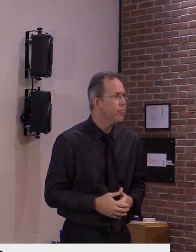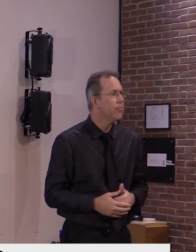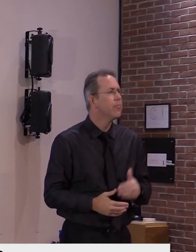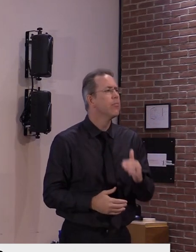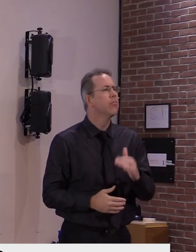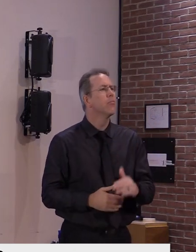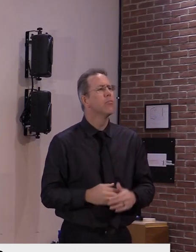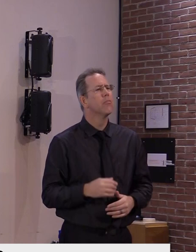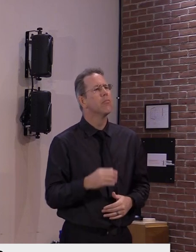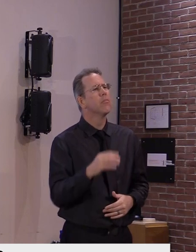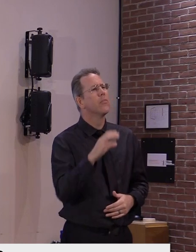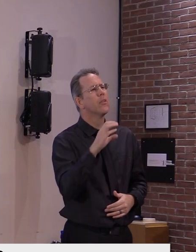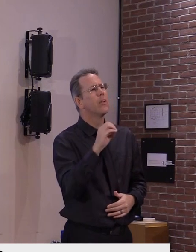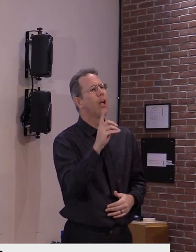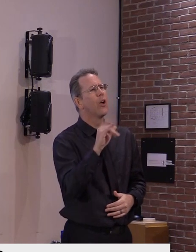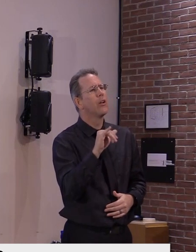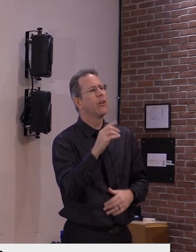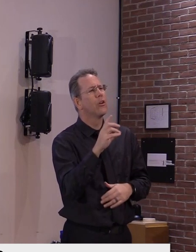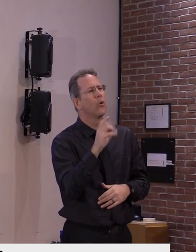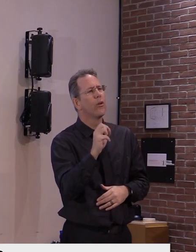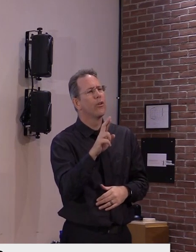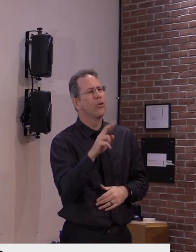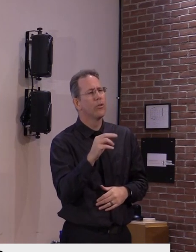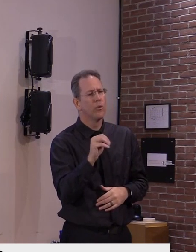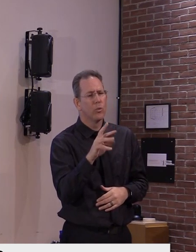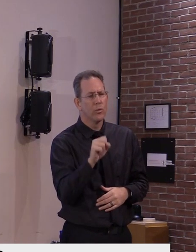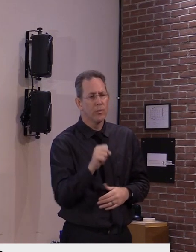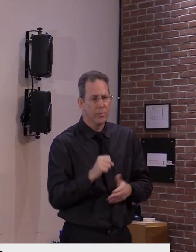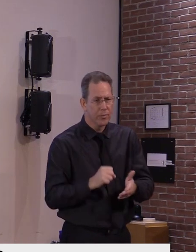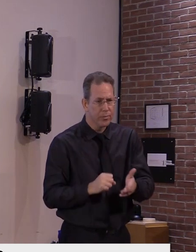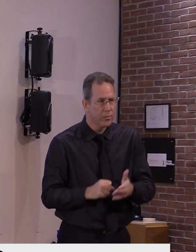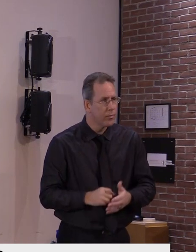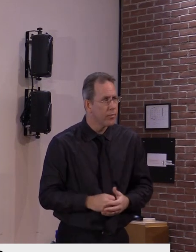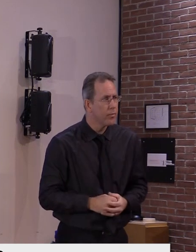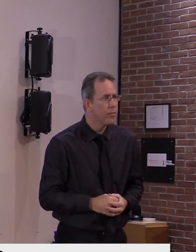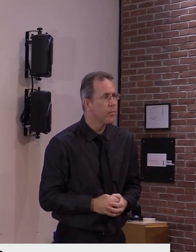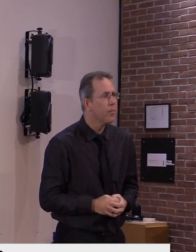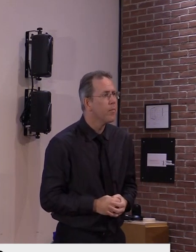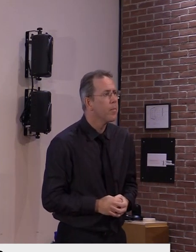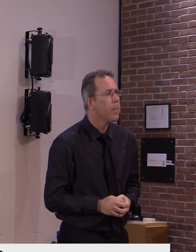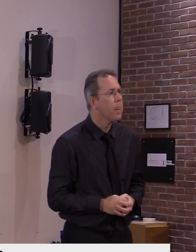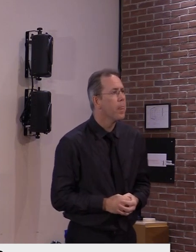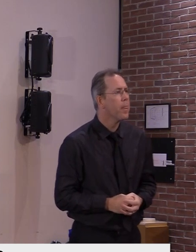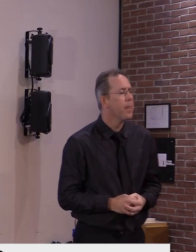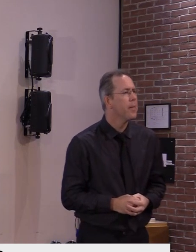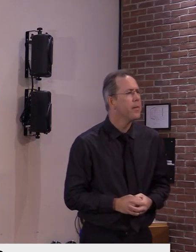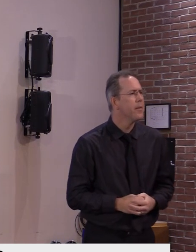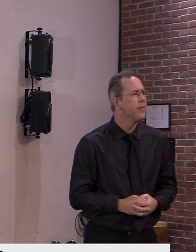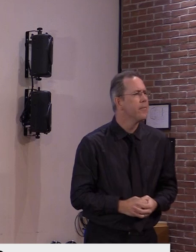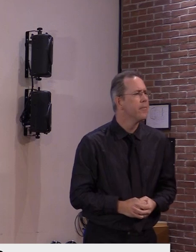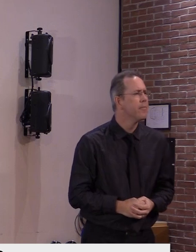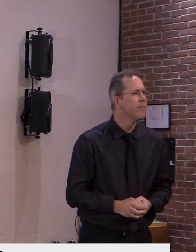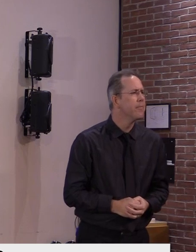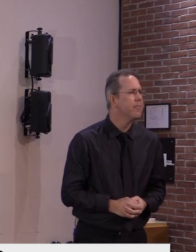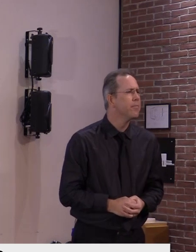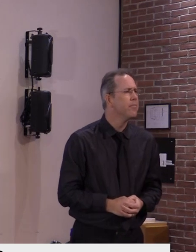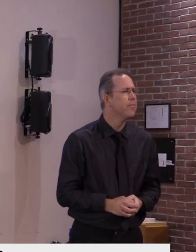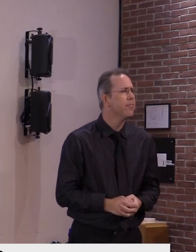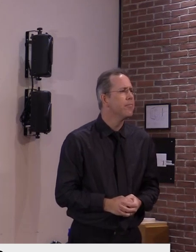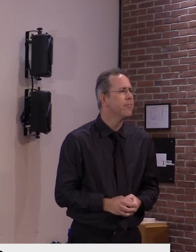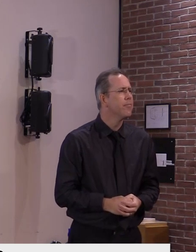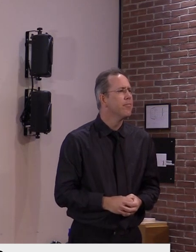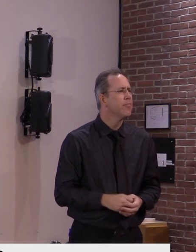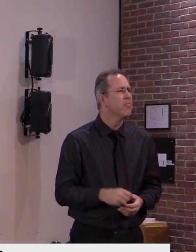Good morning, Governor. I share Mike's sentiment, but I'm going to pick up the torch here and hopefully ask a couple hard-hitting questions for